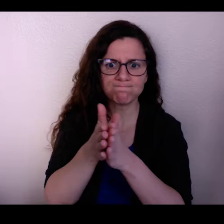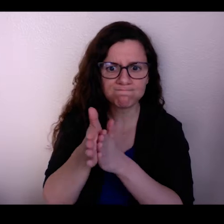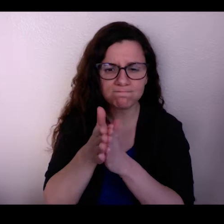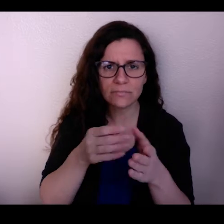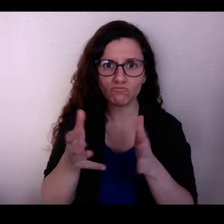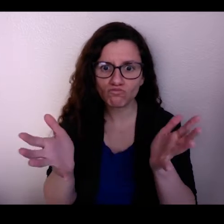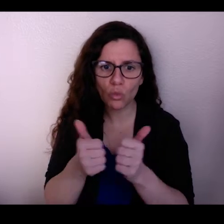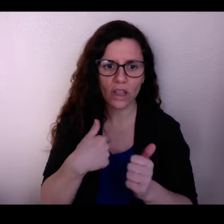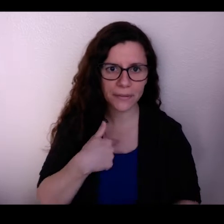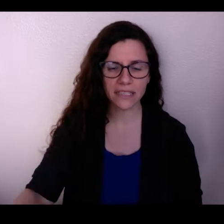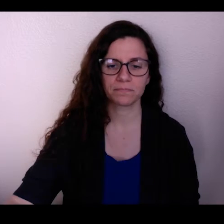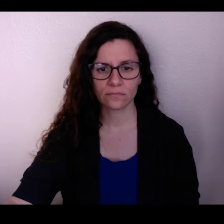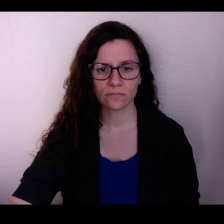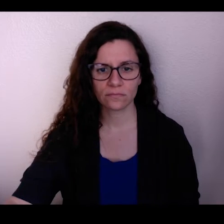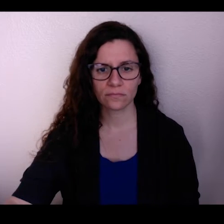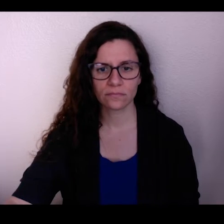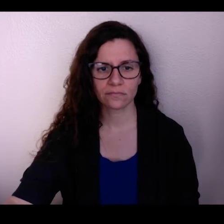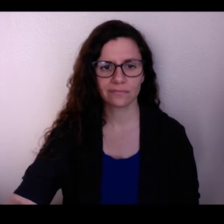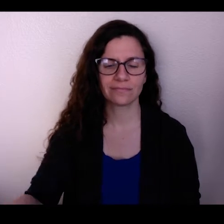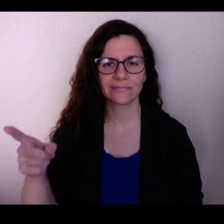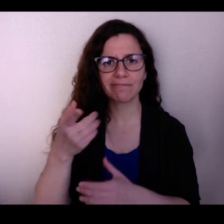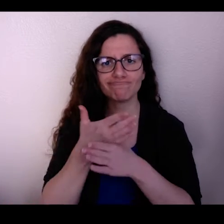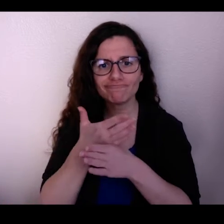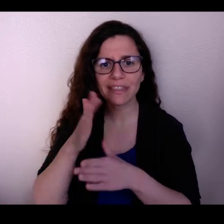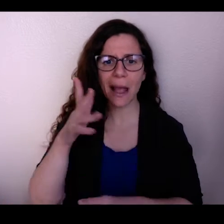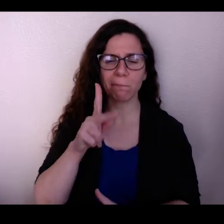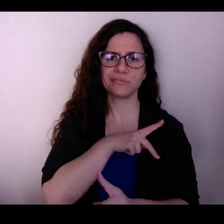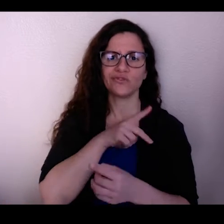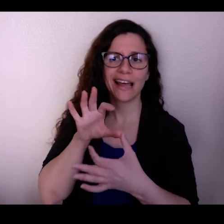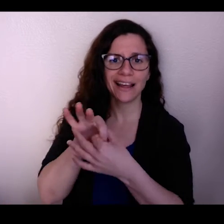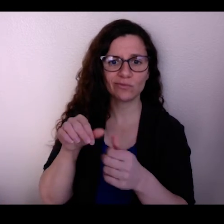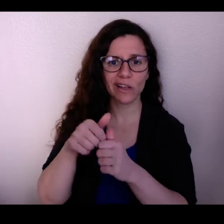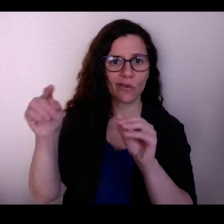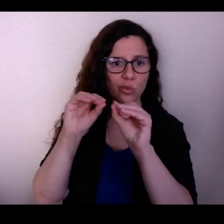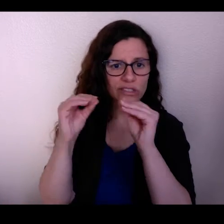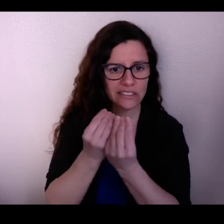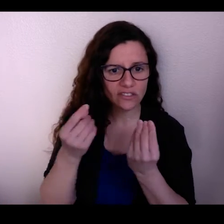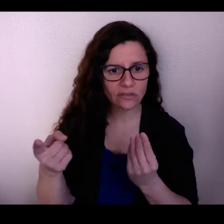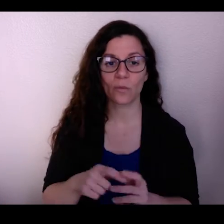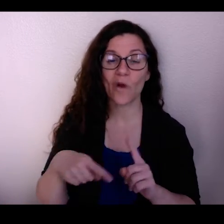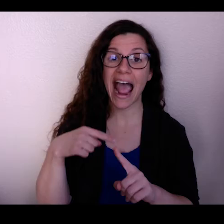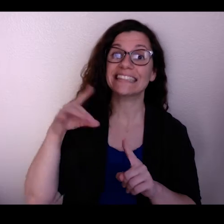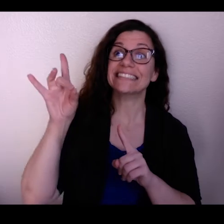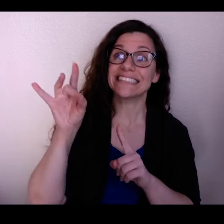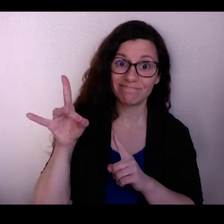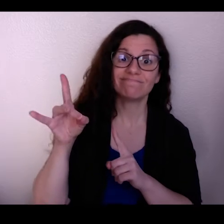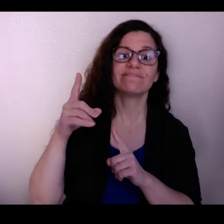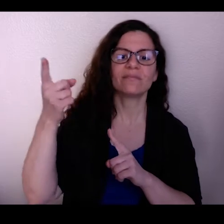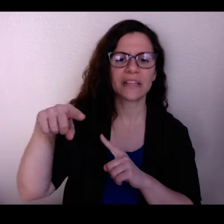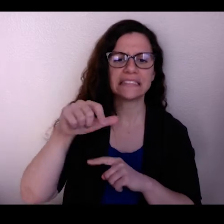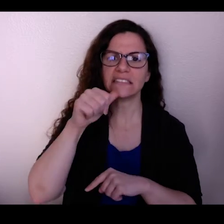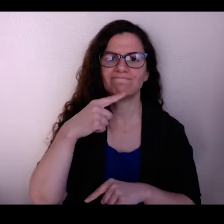were actively engaged in talking with me. They share the personal connection to the organization when I